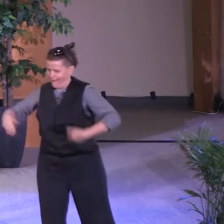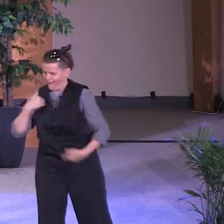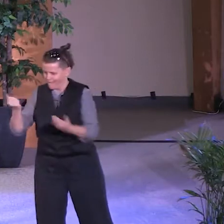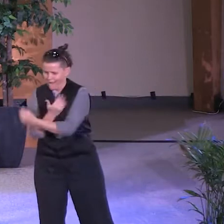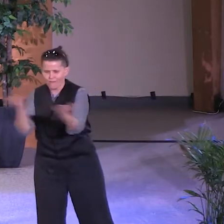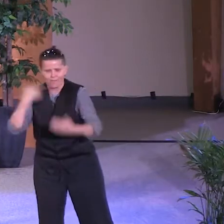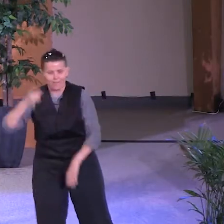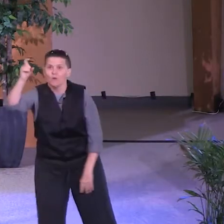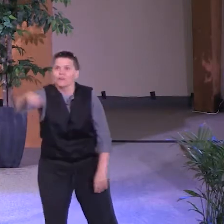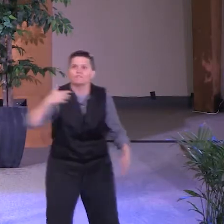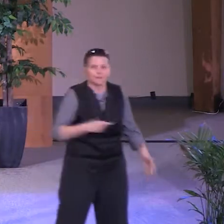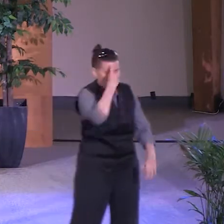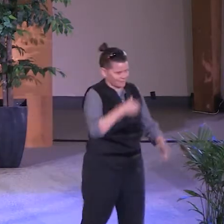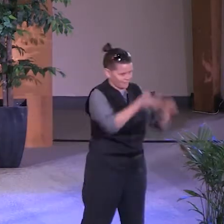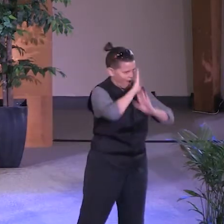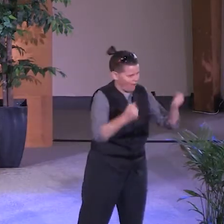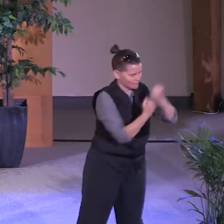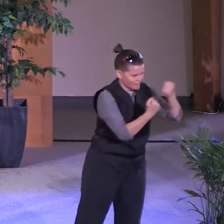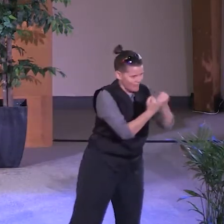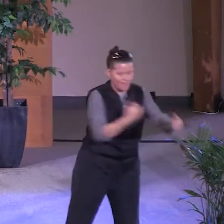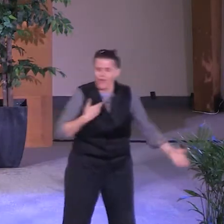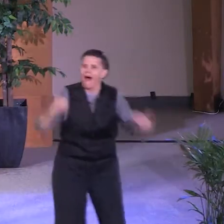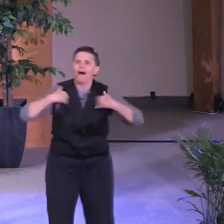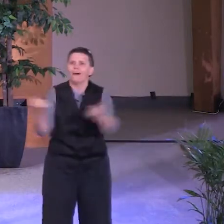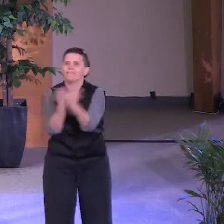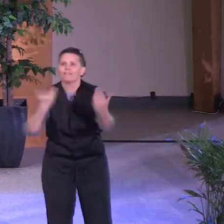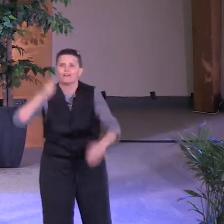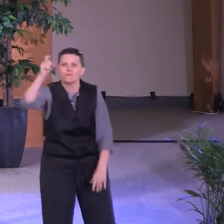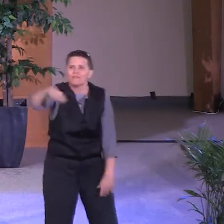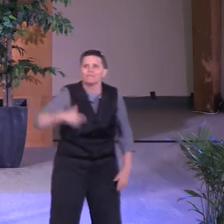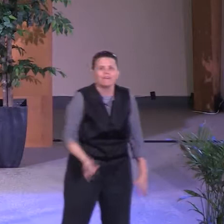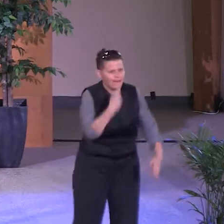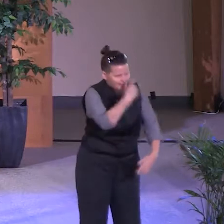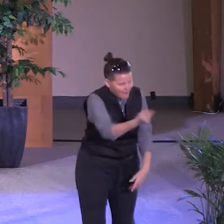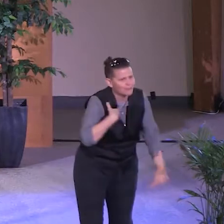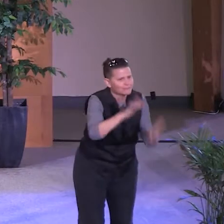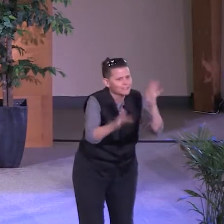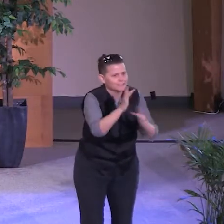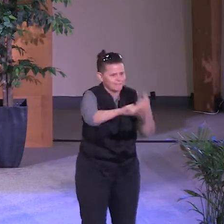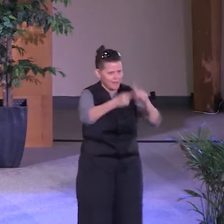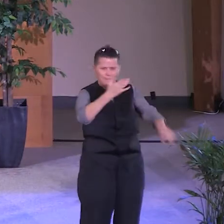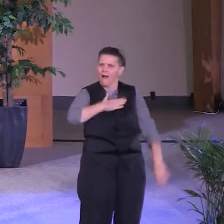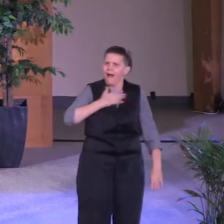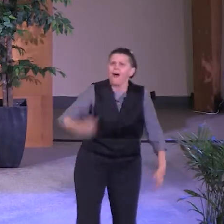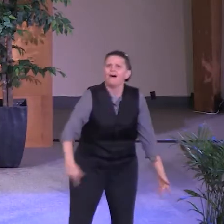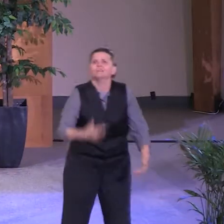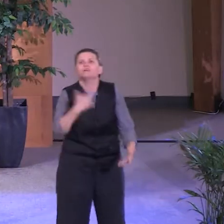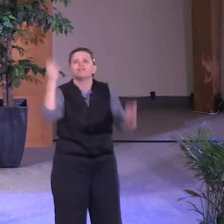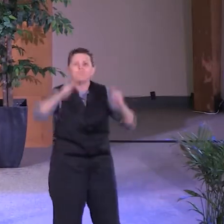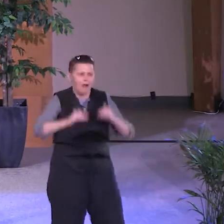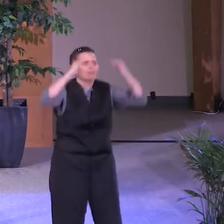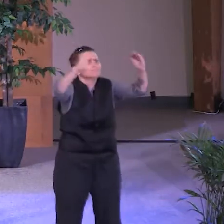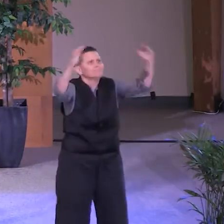Because God is on my side. We got everything we need. Did I tell you he's a friend of mine? We got everything we need. Lift him up,